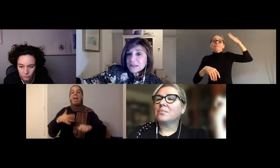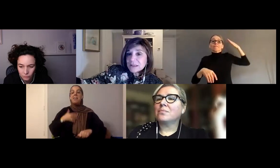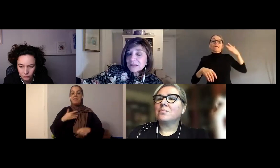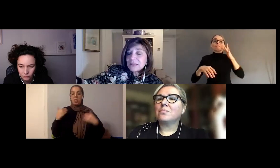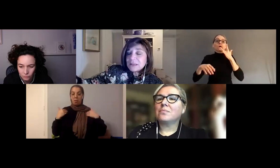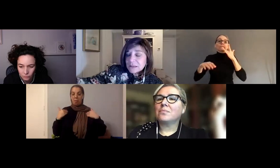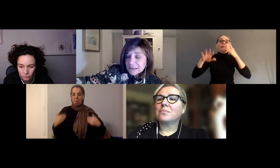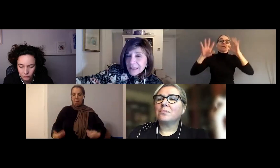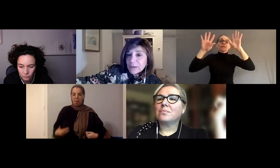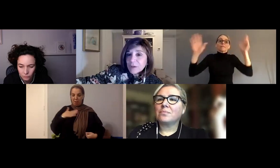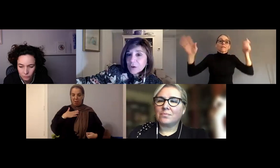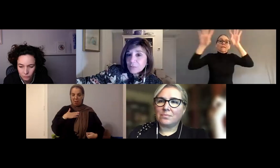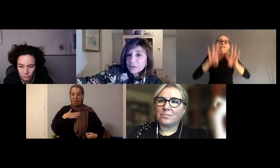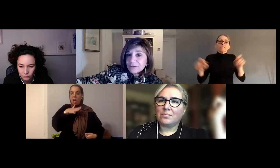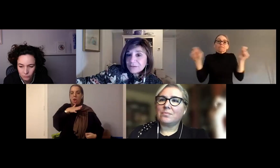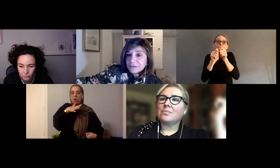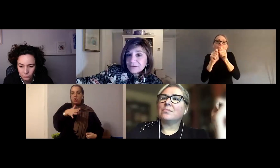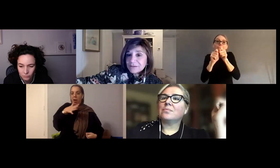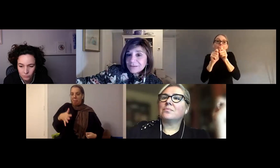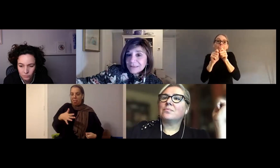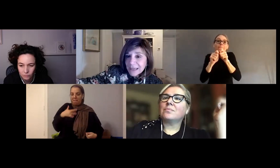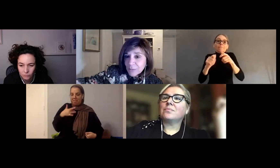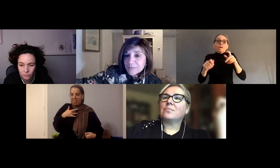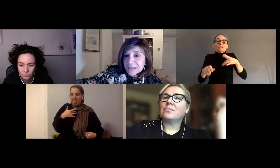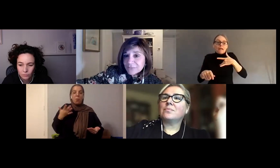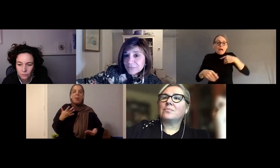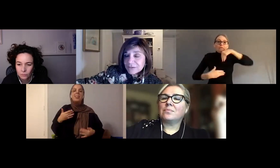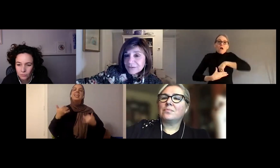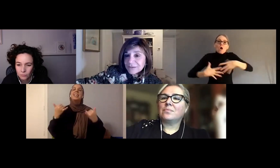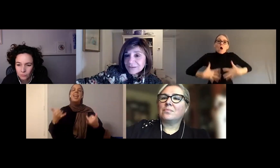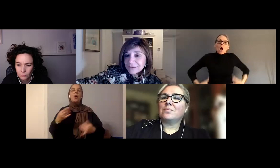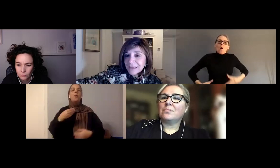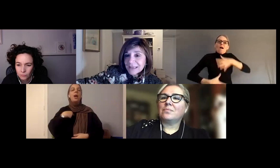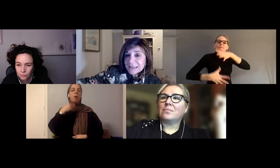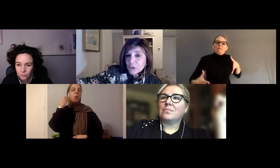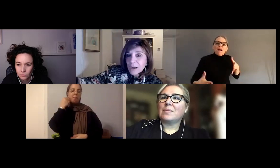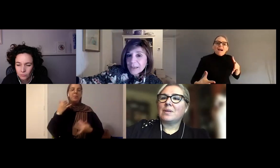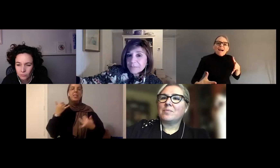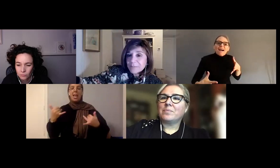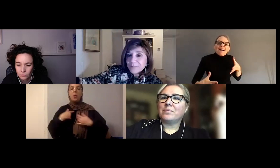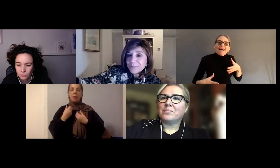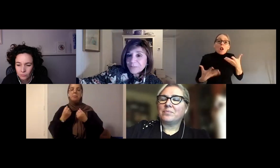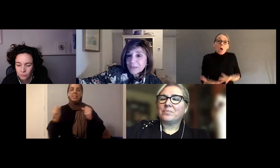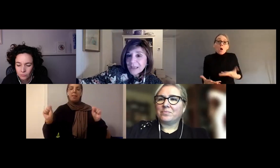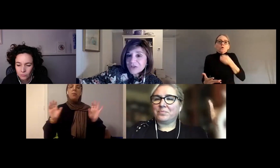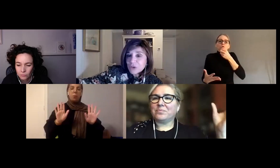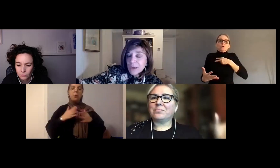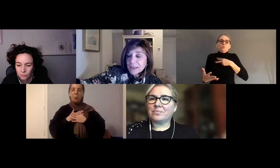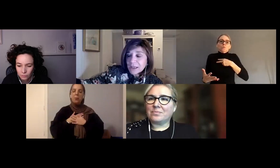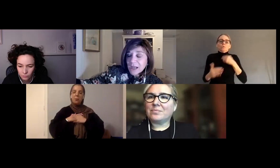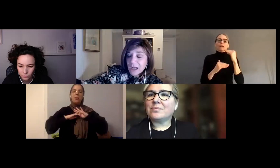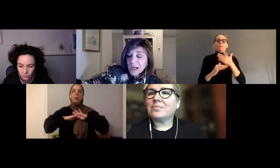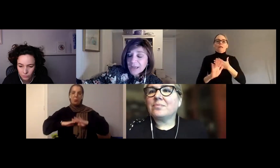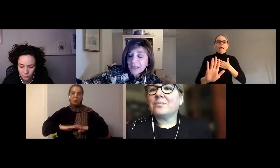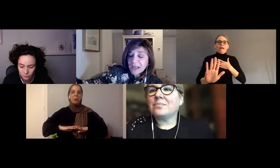grandmother's, now I'm home, now I'm safe, as though I